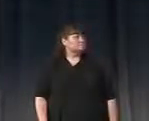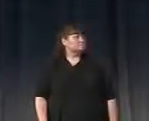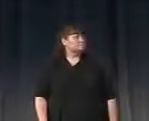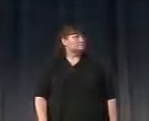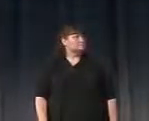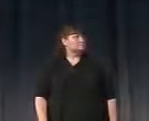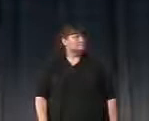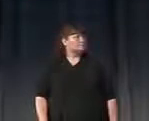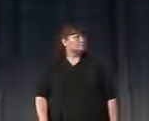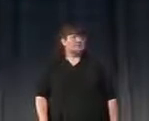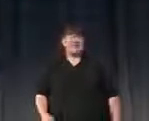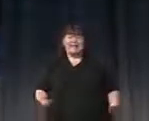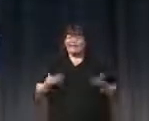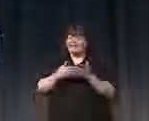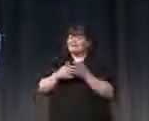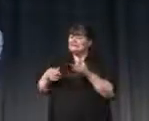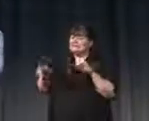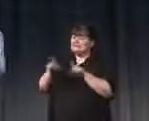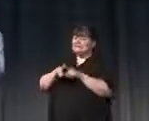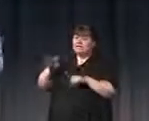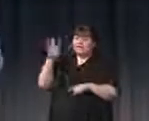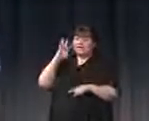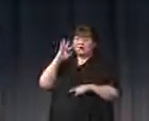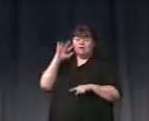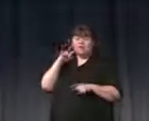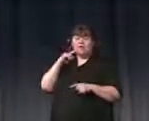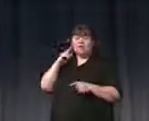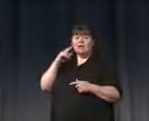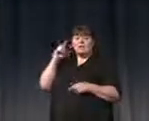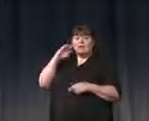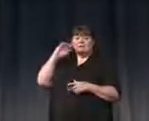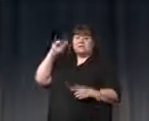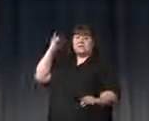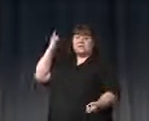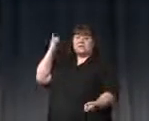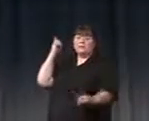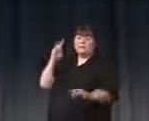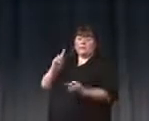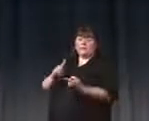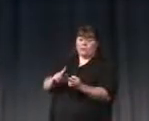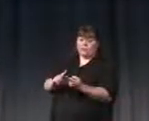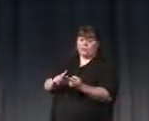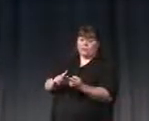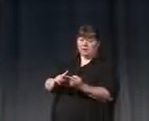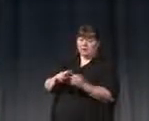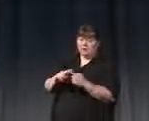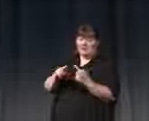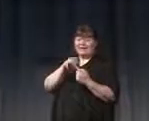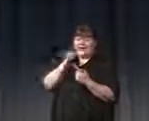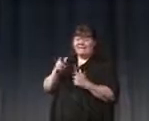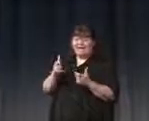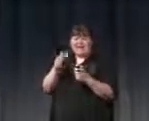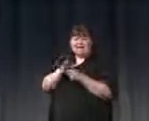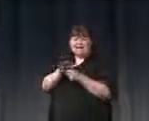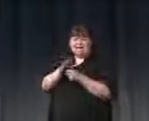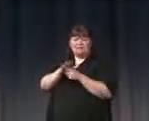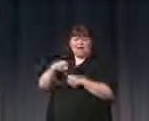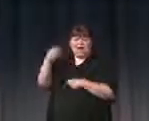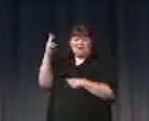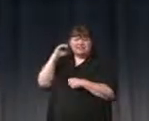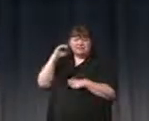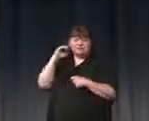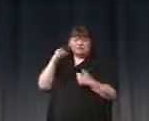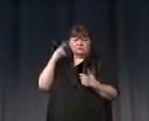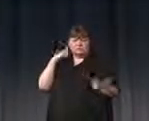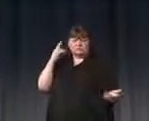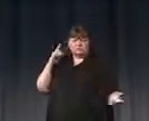All right. So again, it's exactly the same thing. It's just noise that's decaying in exponentially, but it's not decaying fast enough at the high frequencies, right? And so